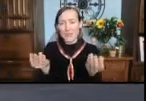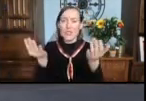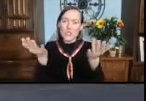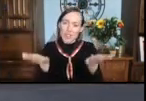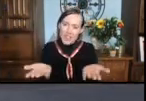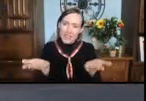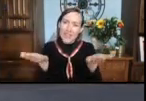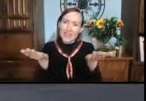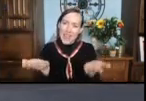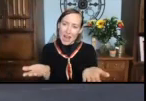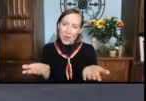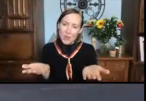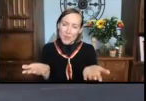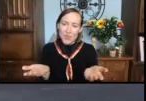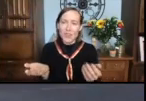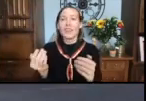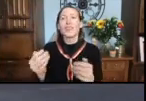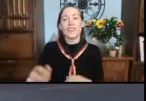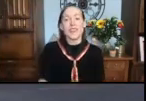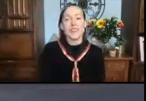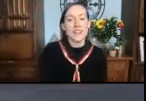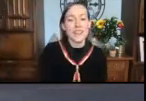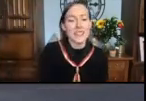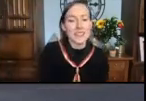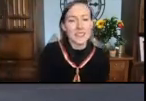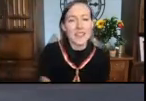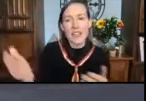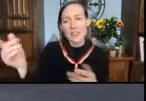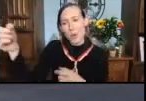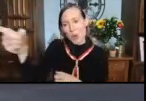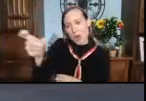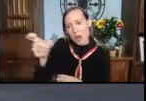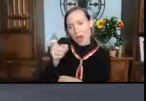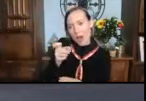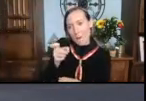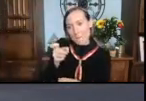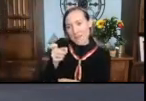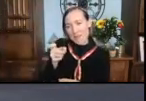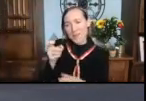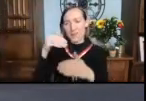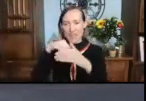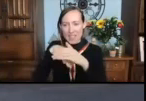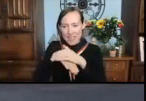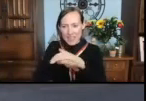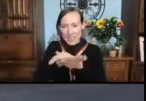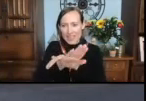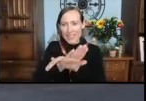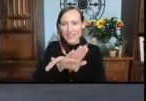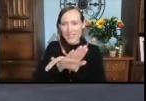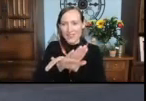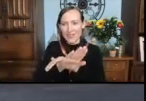today. Today, like now. All right. So come